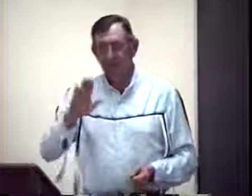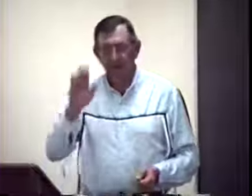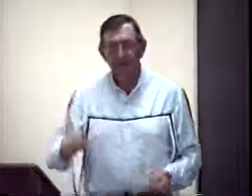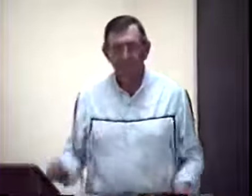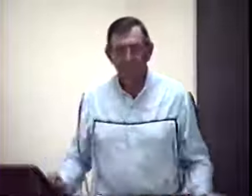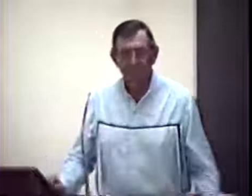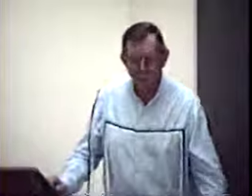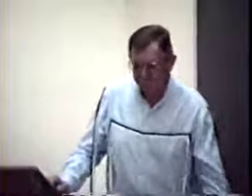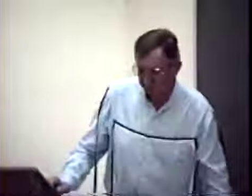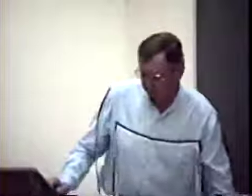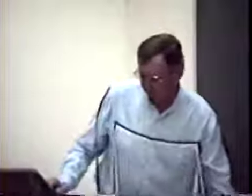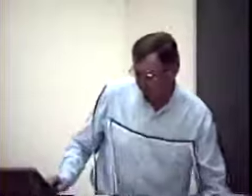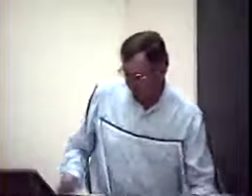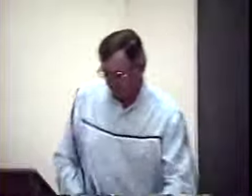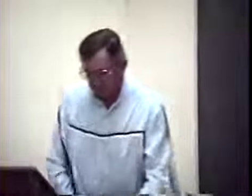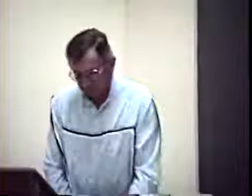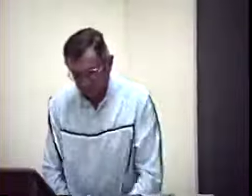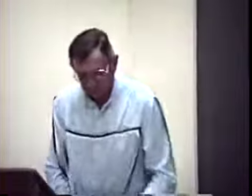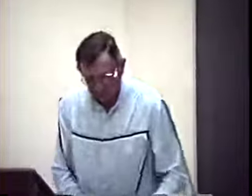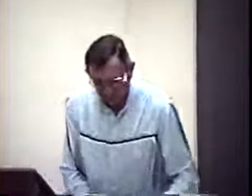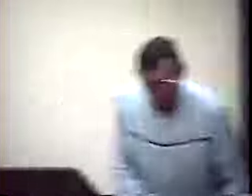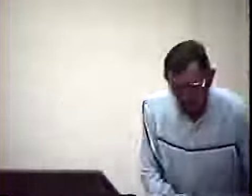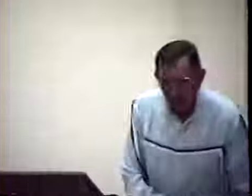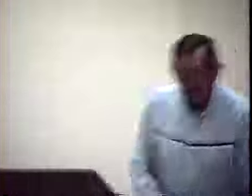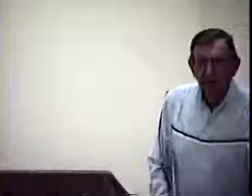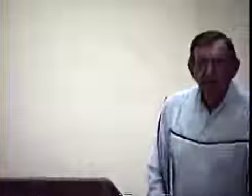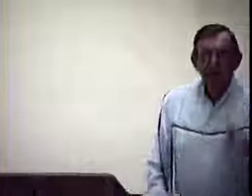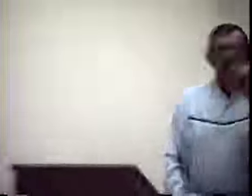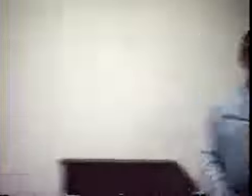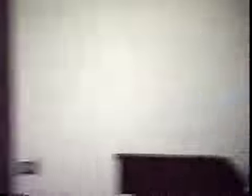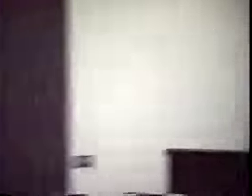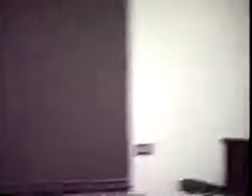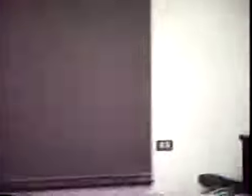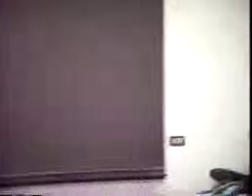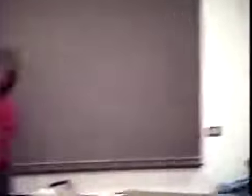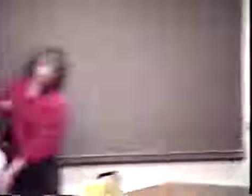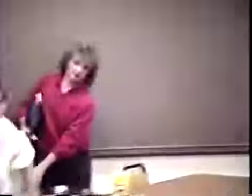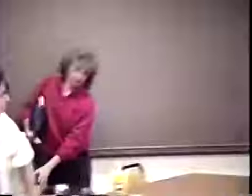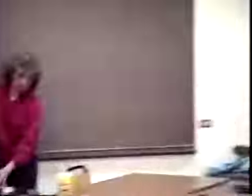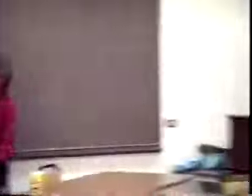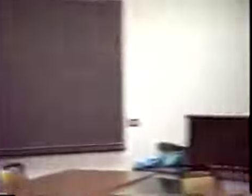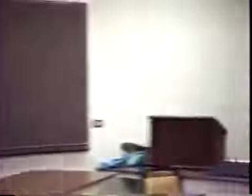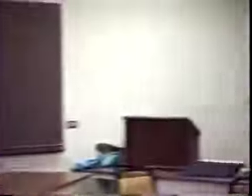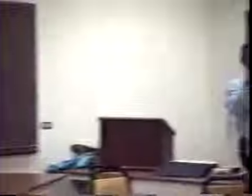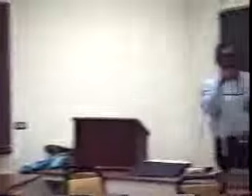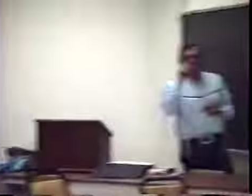dedicated. Thank you. Chan, can you